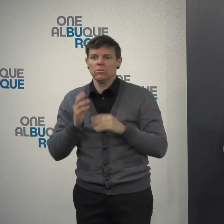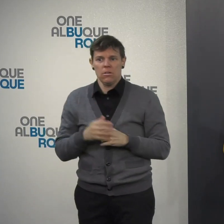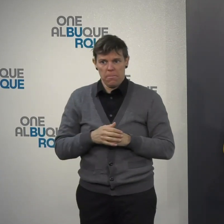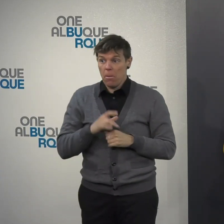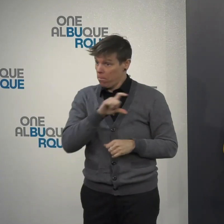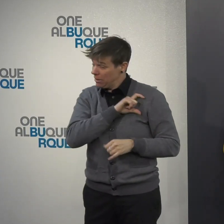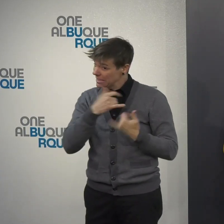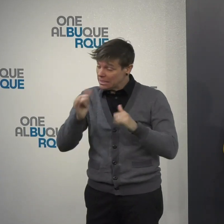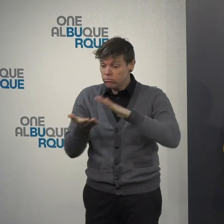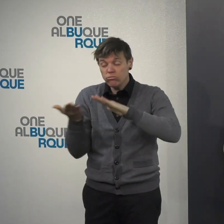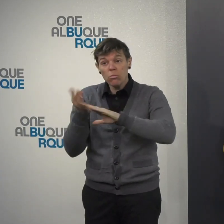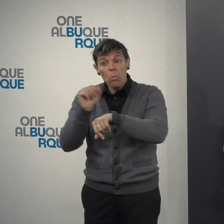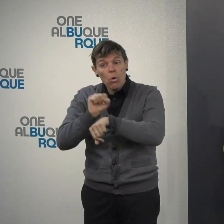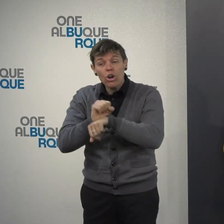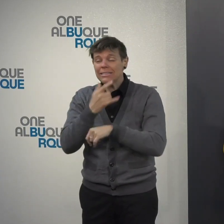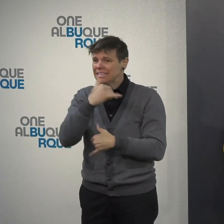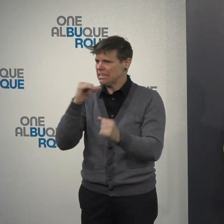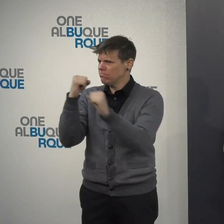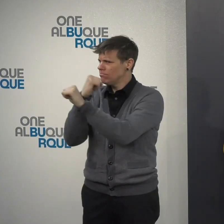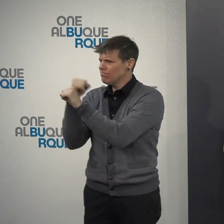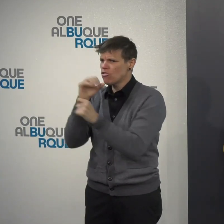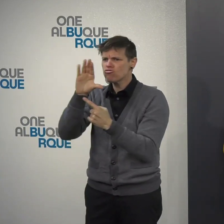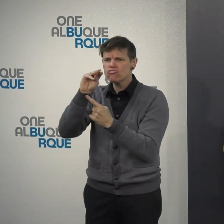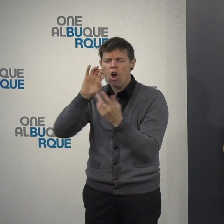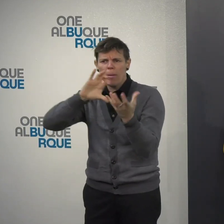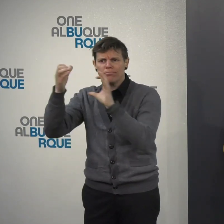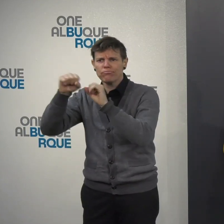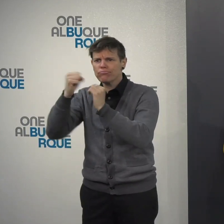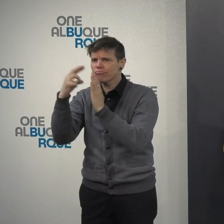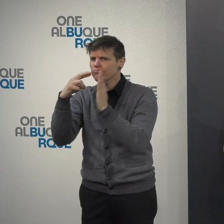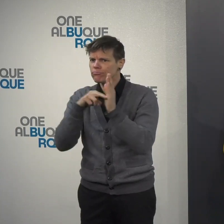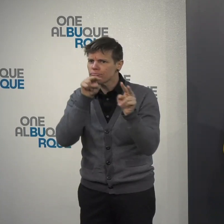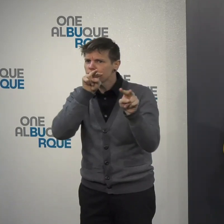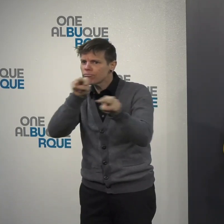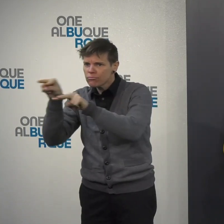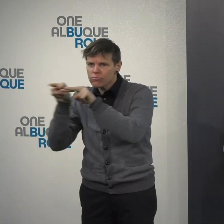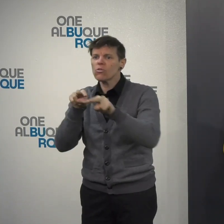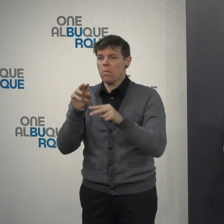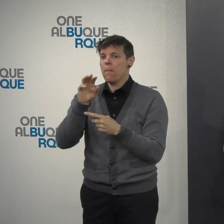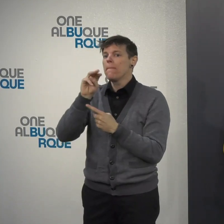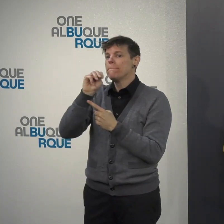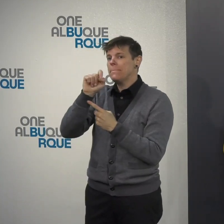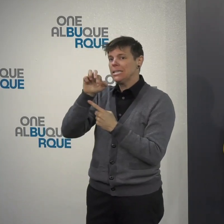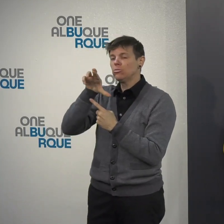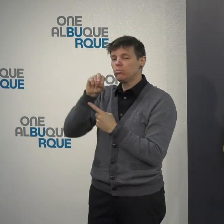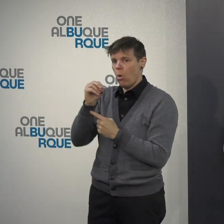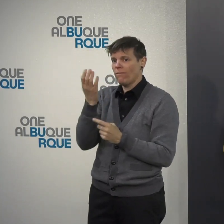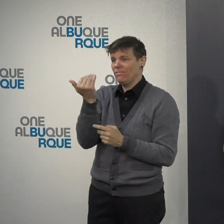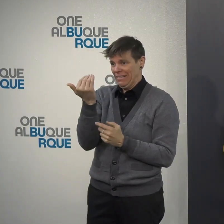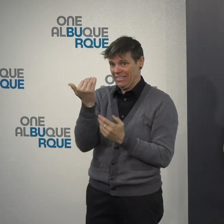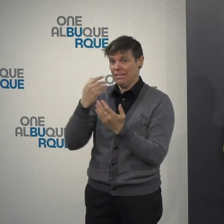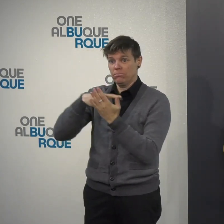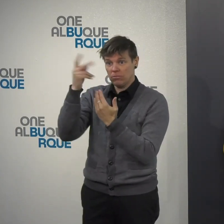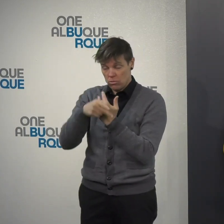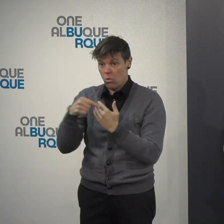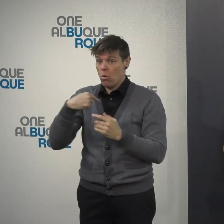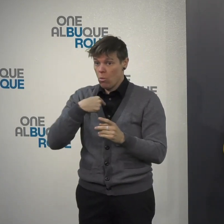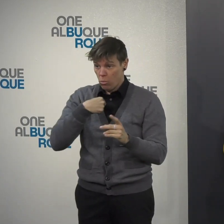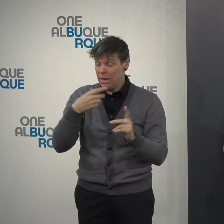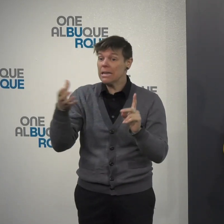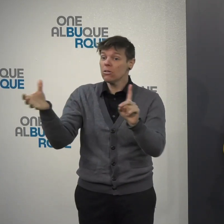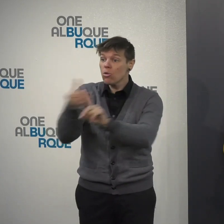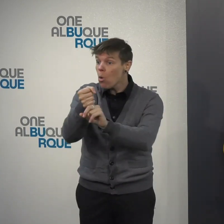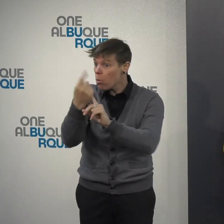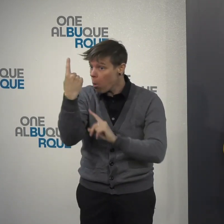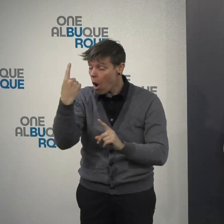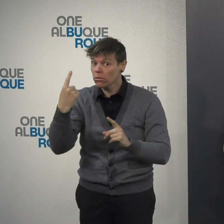weekend, we're continuing our Metro 15 program. We were able to get another person off the Metro 15 program. This was the